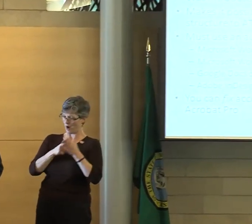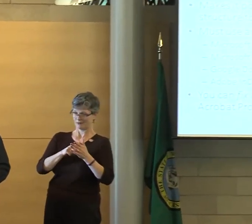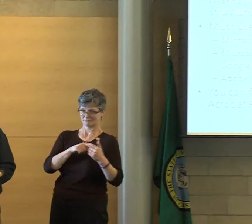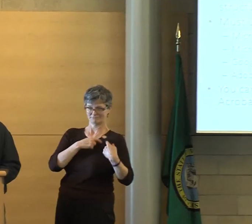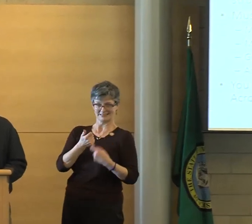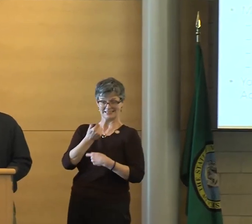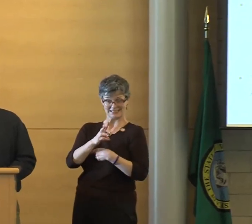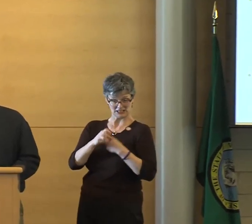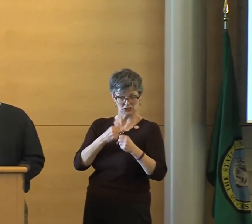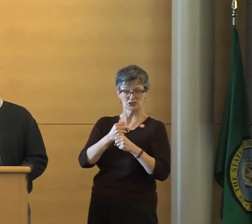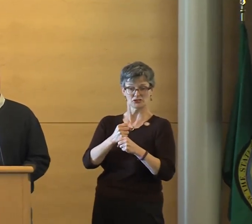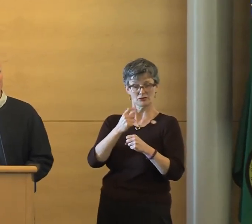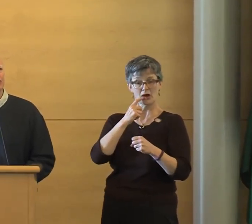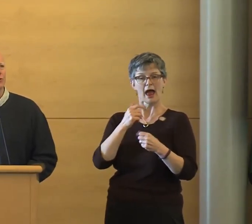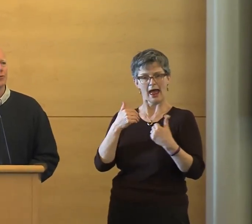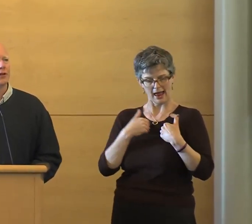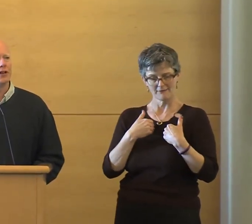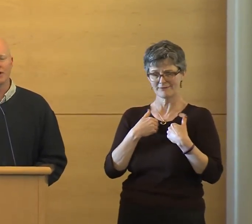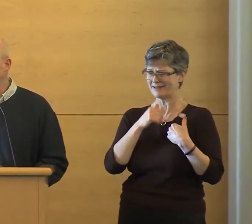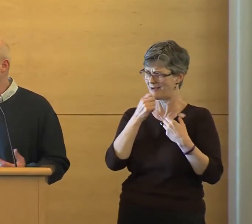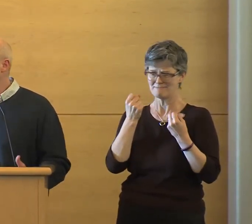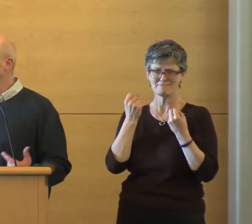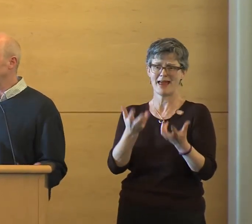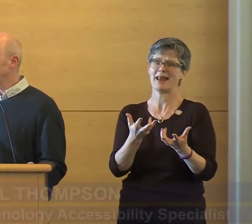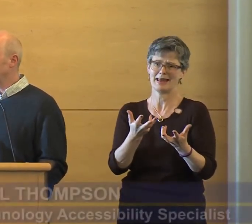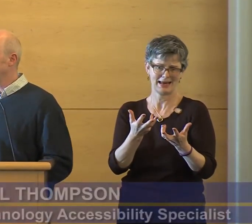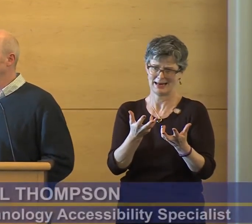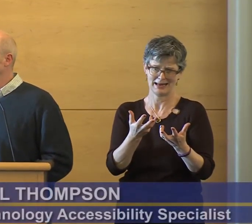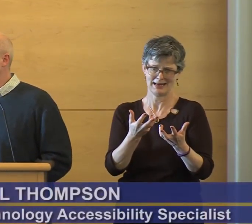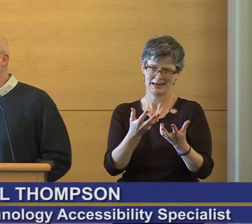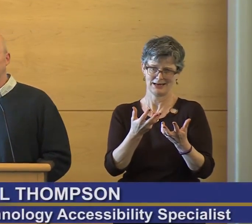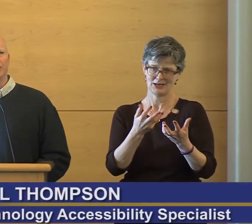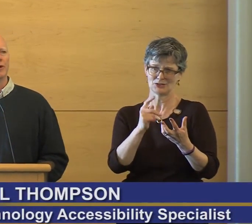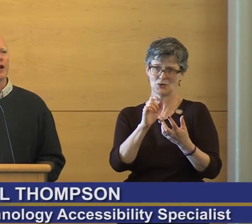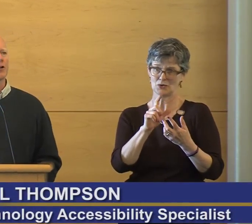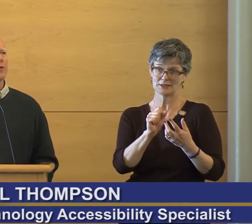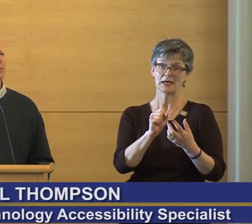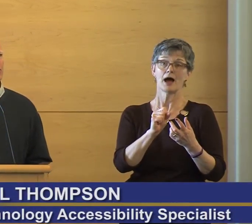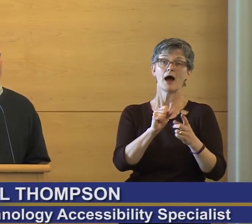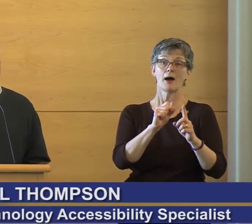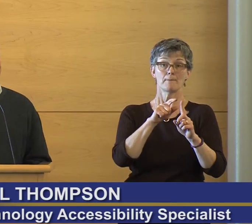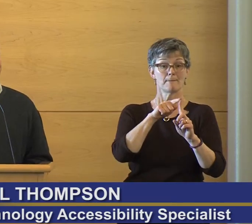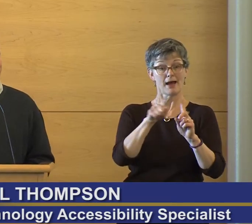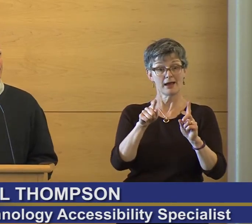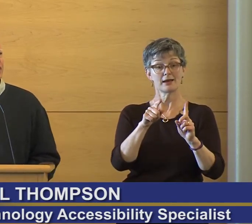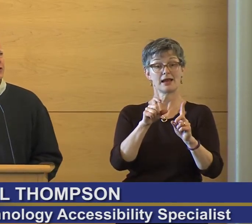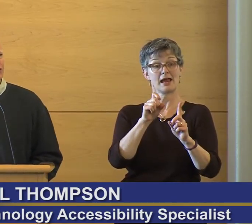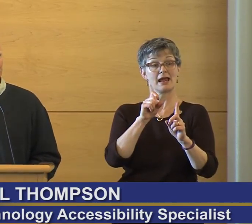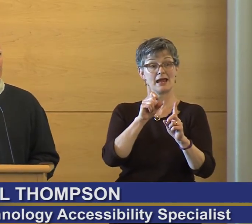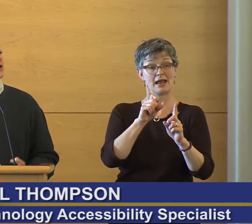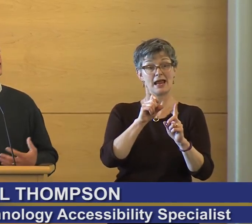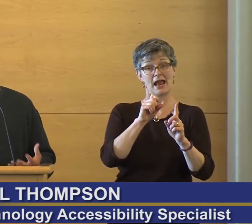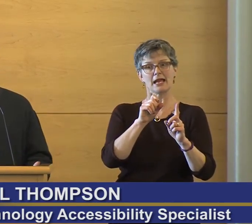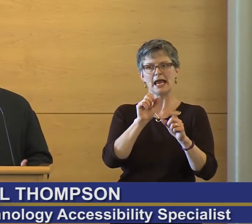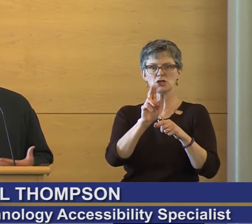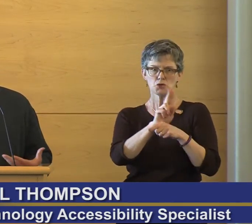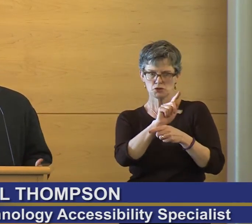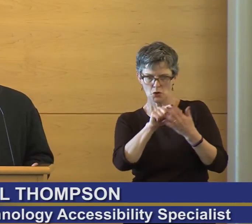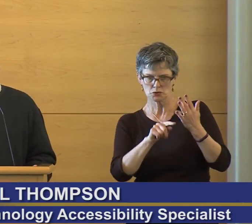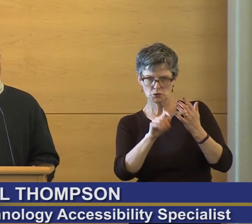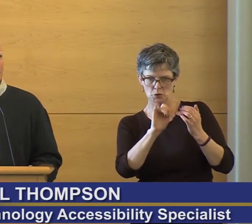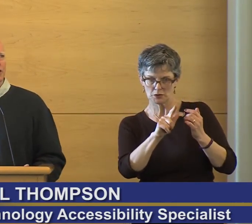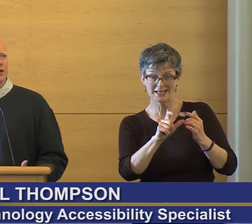into in the time that we have. So the thing is, there aren't a whole lot of tools that create tagged PDF, even though it's been around